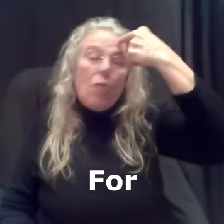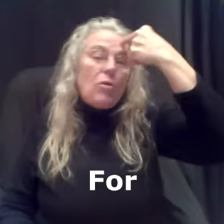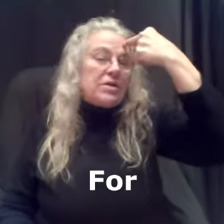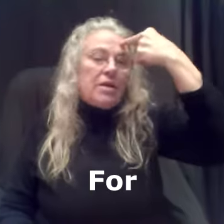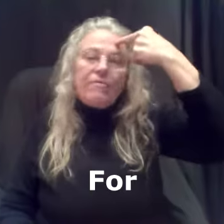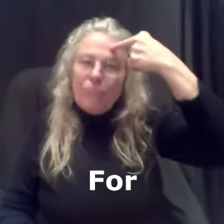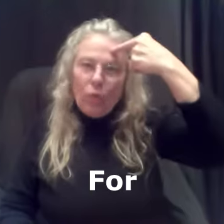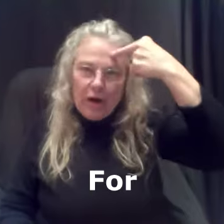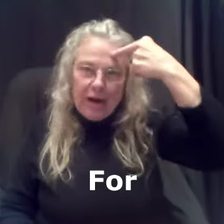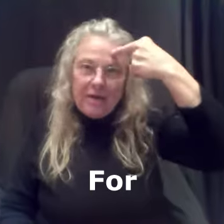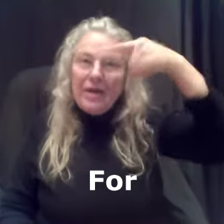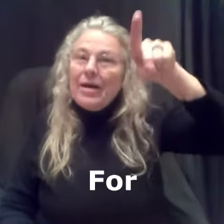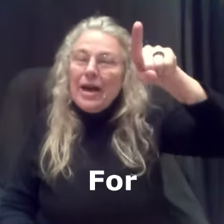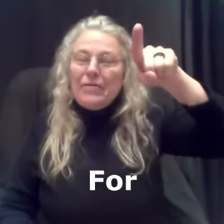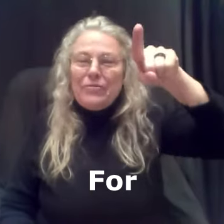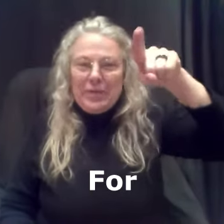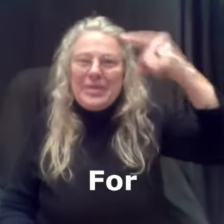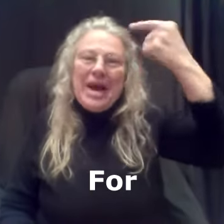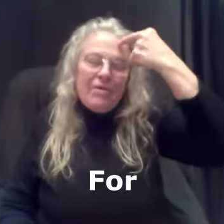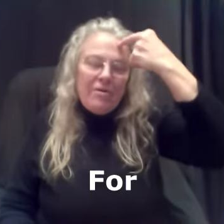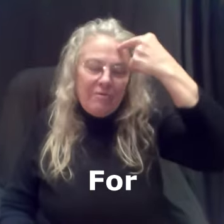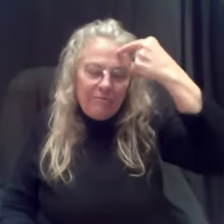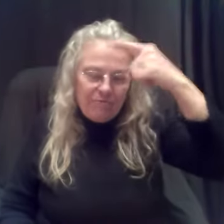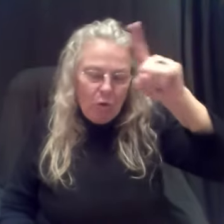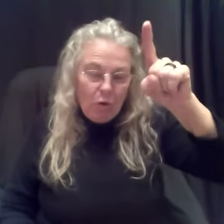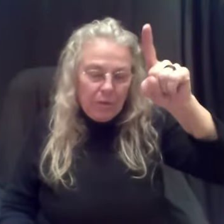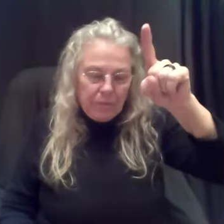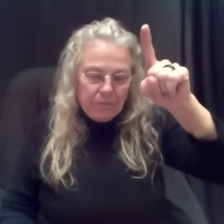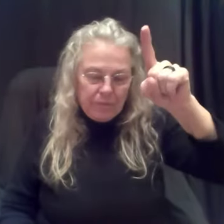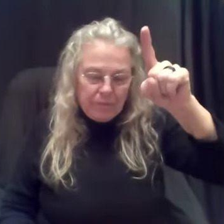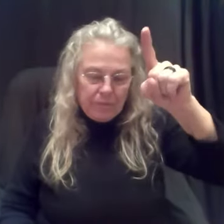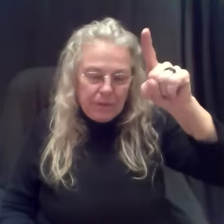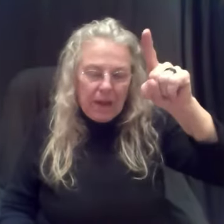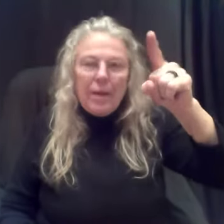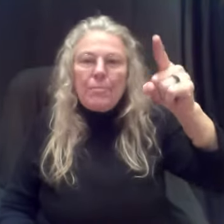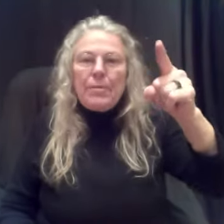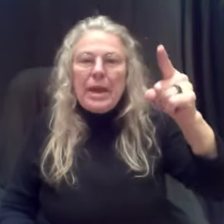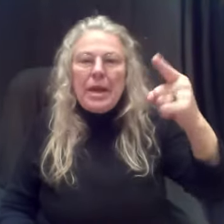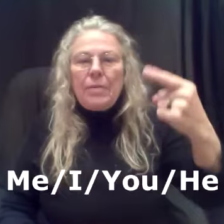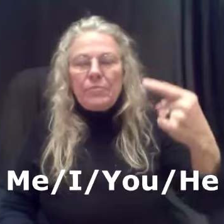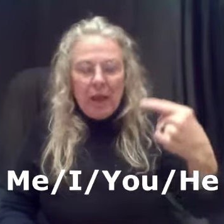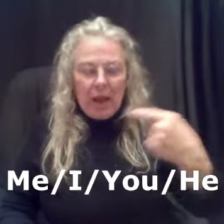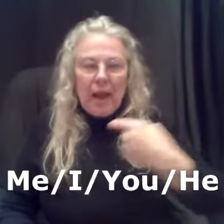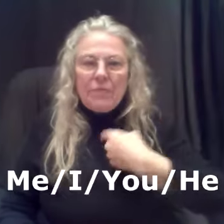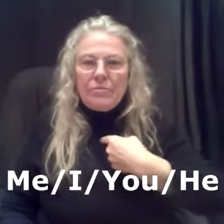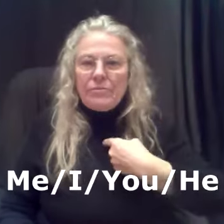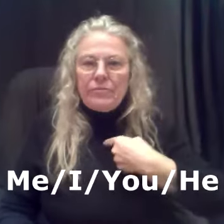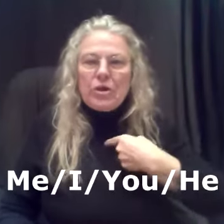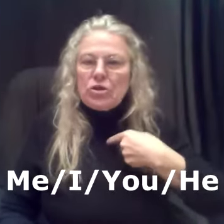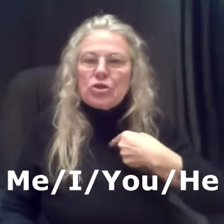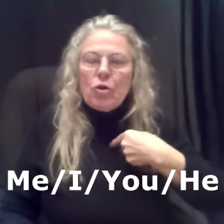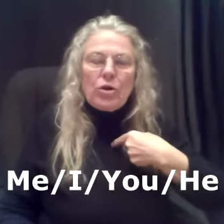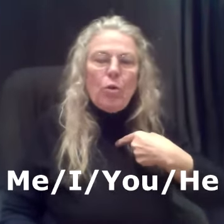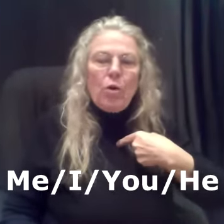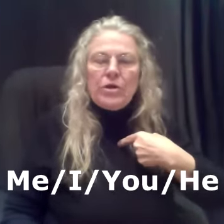think of forehead and flip it out. 4. Me, and you're just going to point to